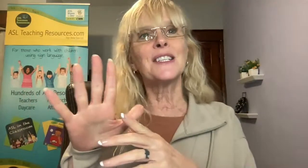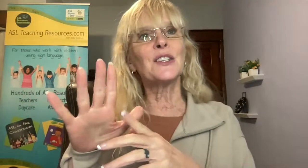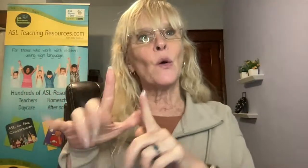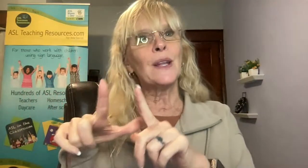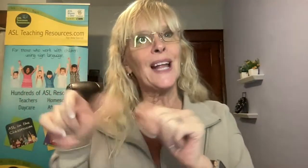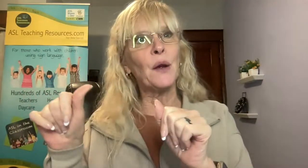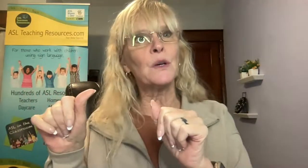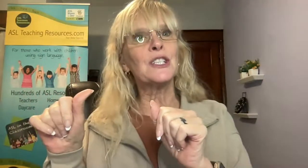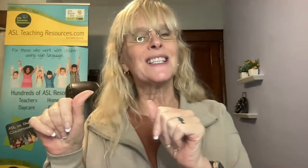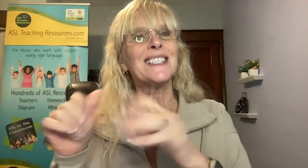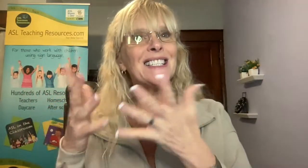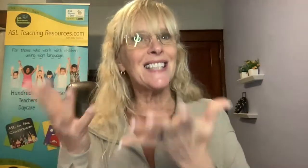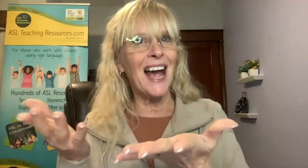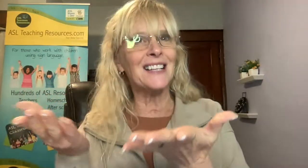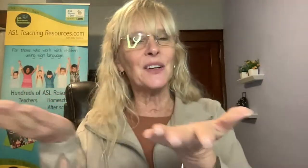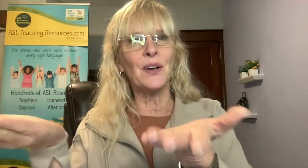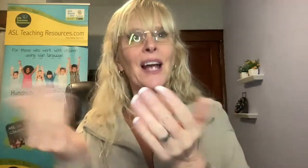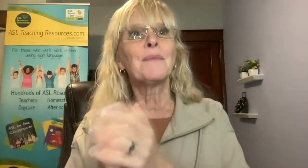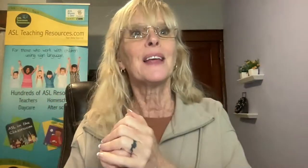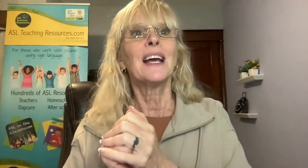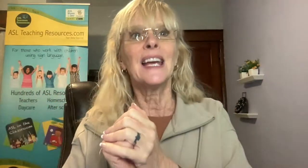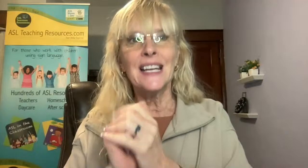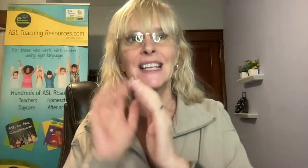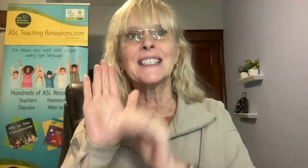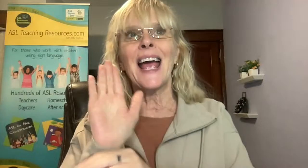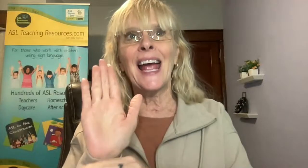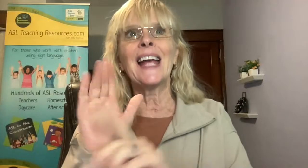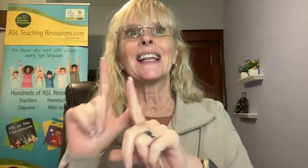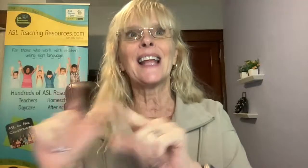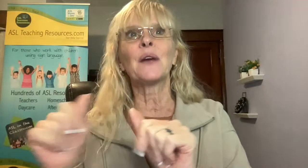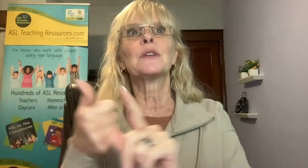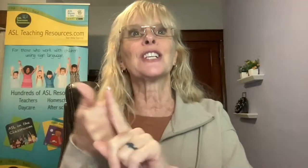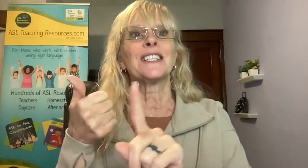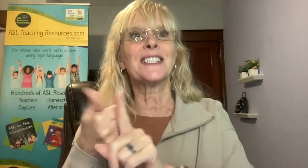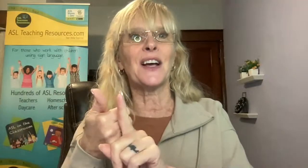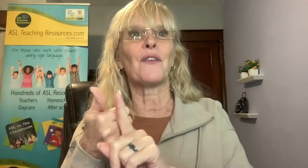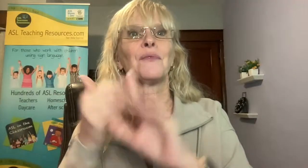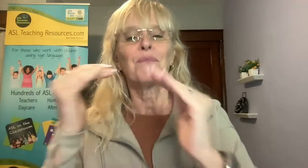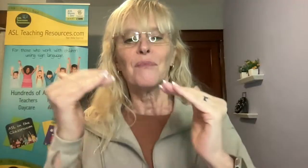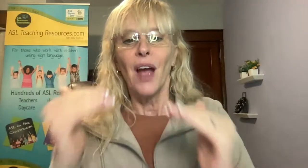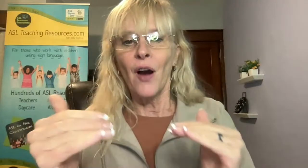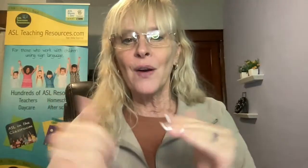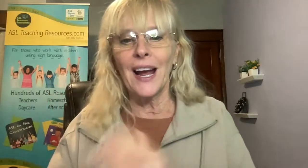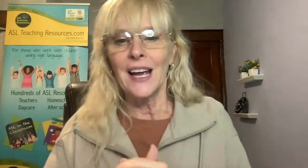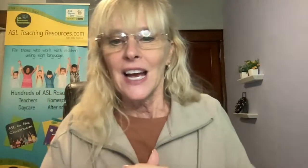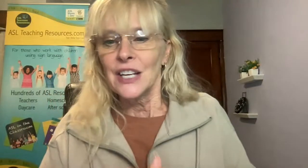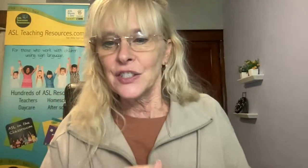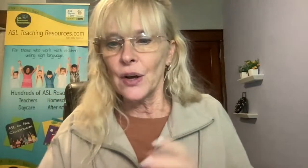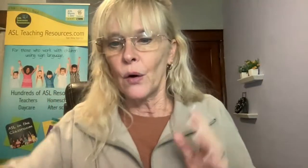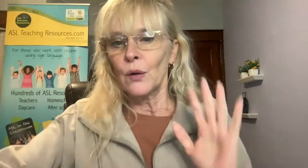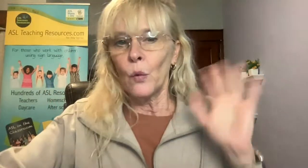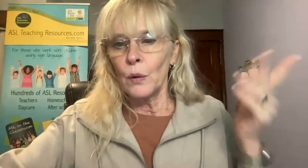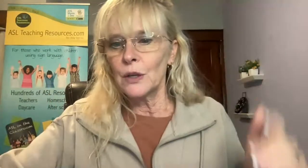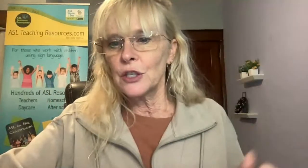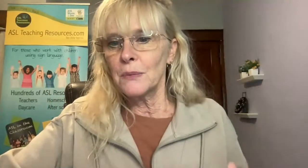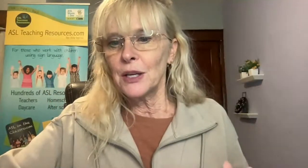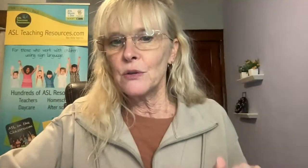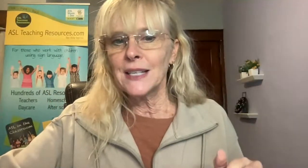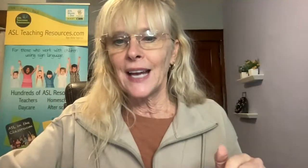its own language and syntax. Okay. It is a language itself. Okay, so we want you to be using